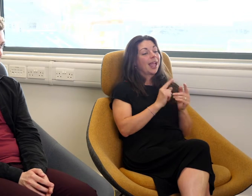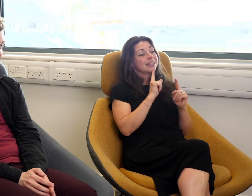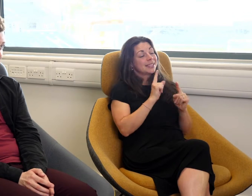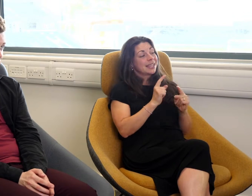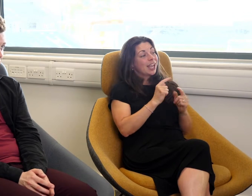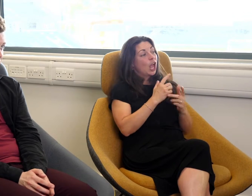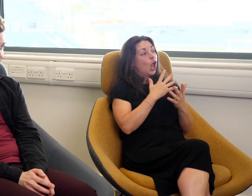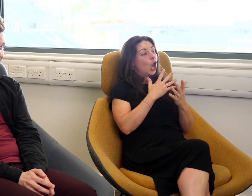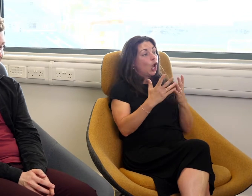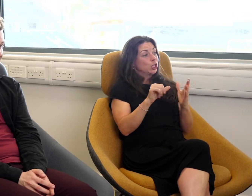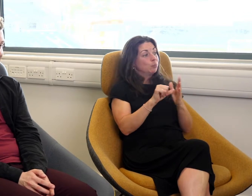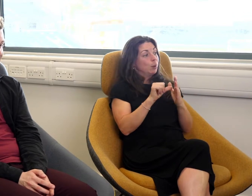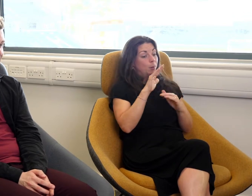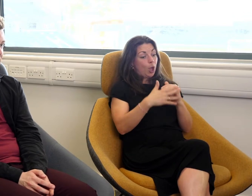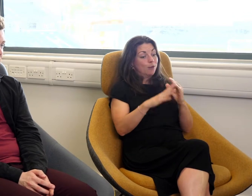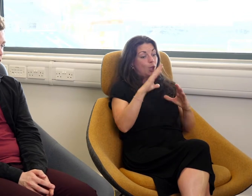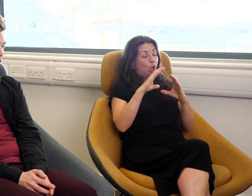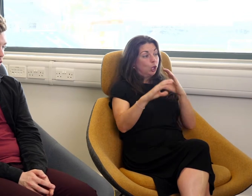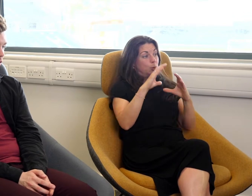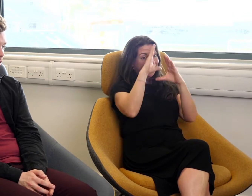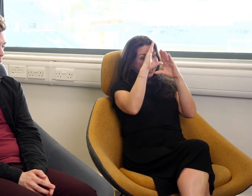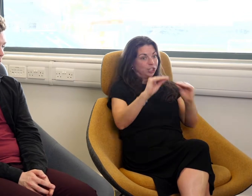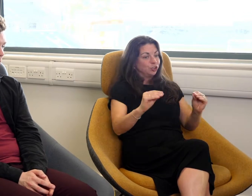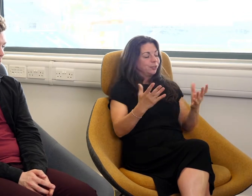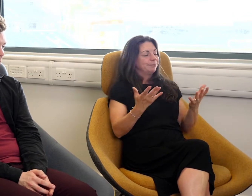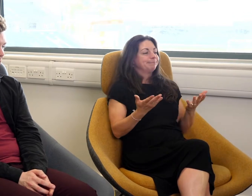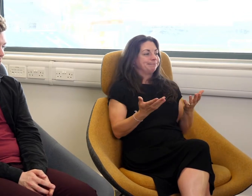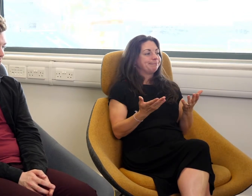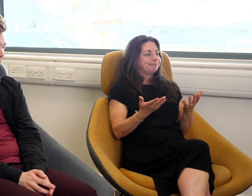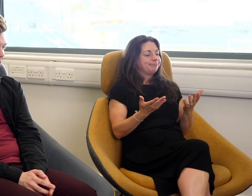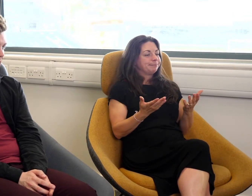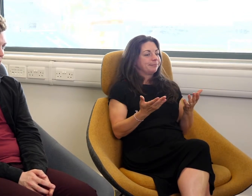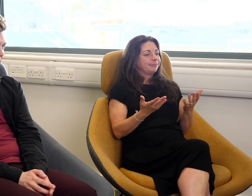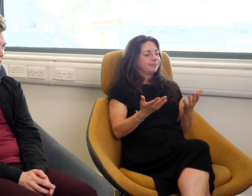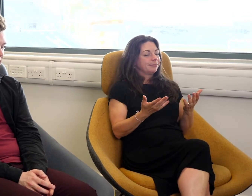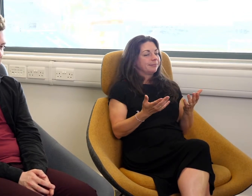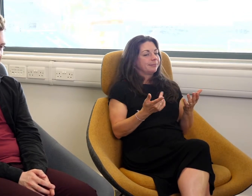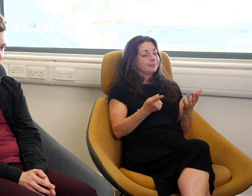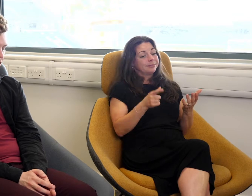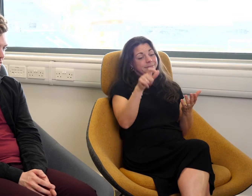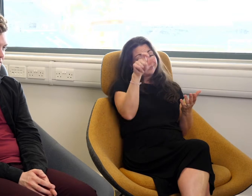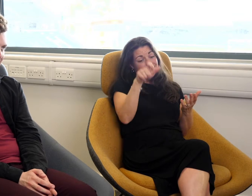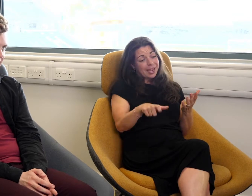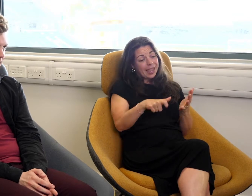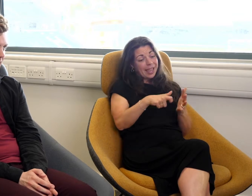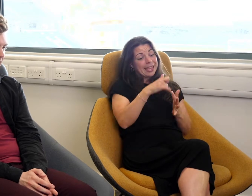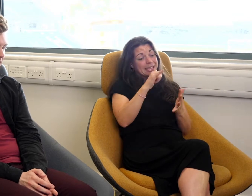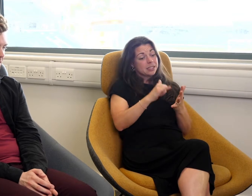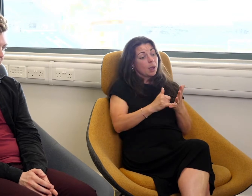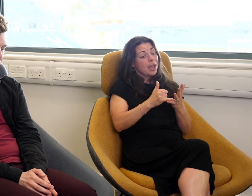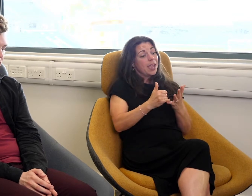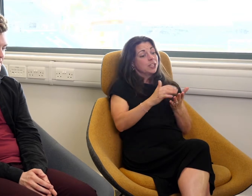communication problems. Although he is, an honourable, decent man who I have a lot of respect